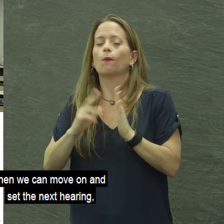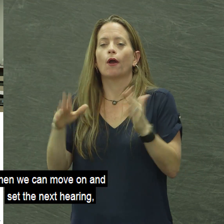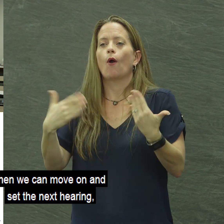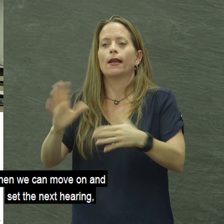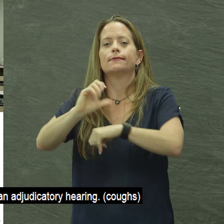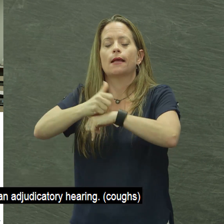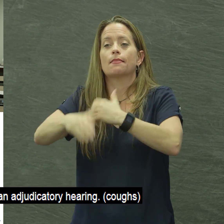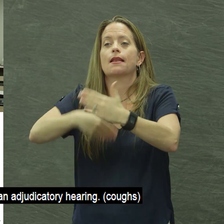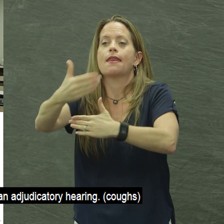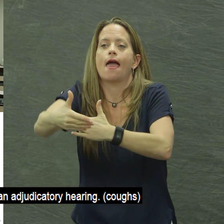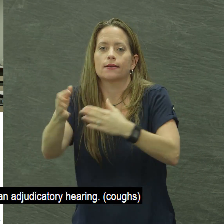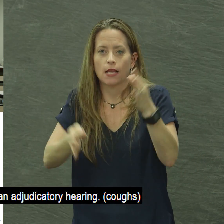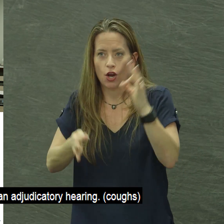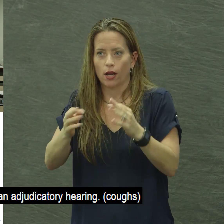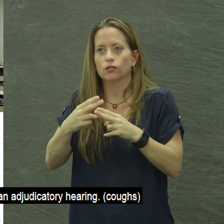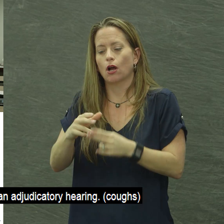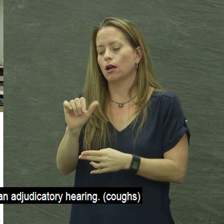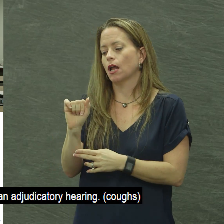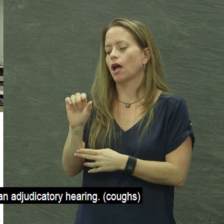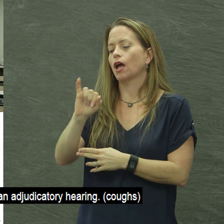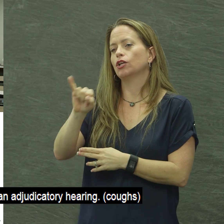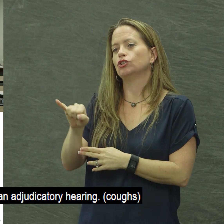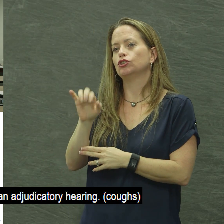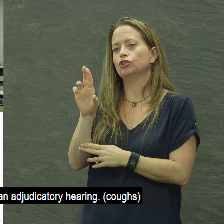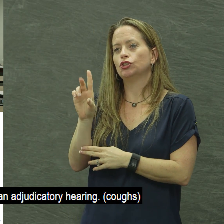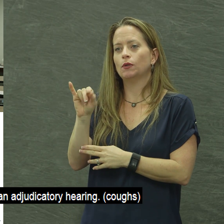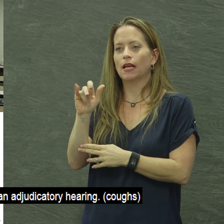hearing, which is an adjudicatory hearing.